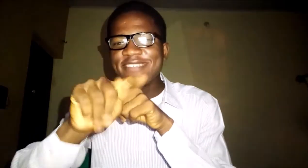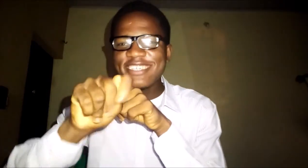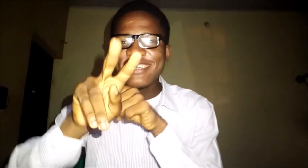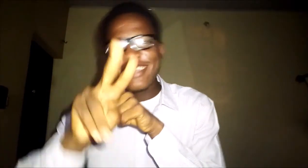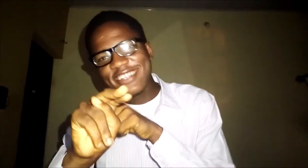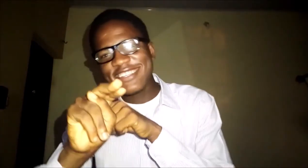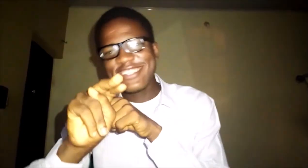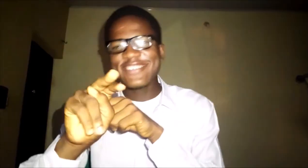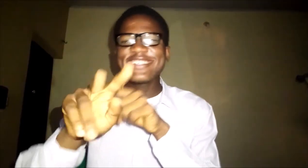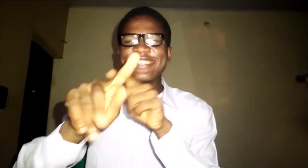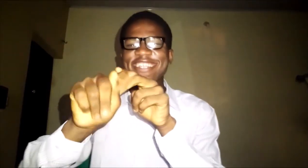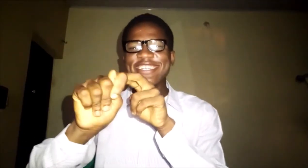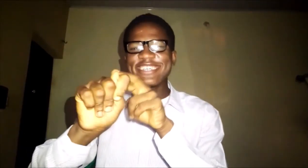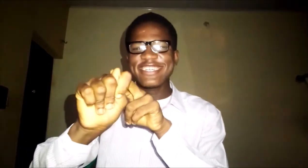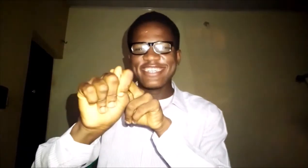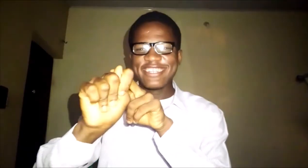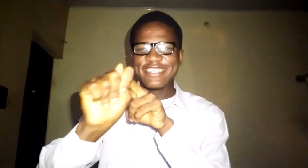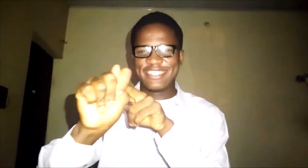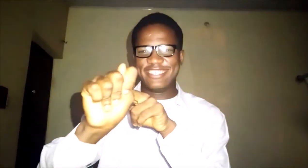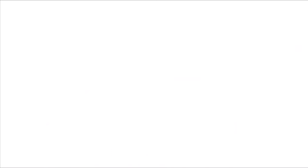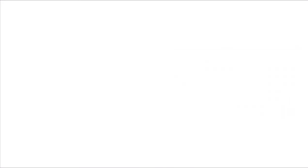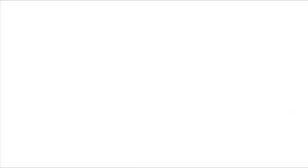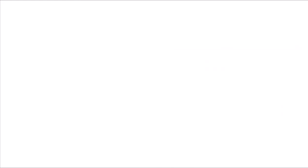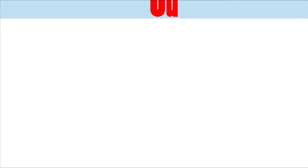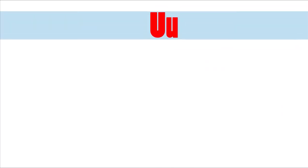T, and so this is the letter T.